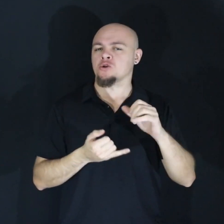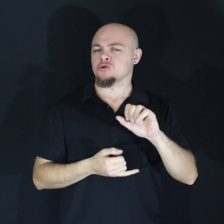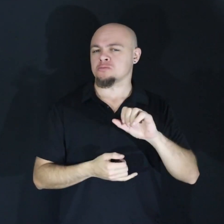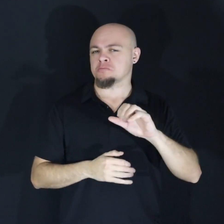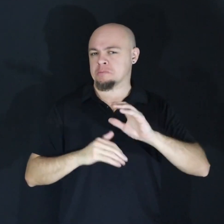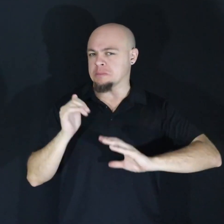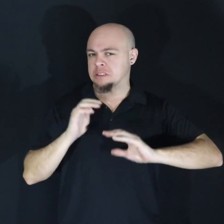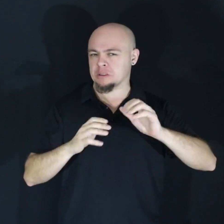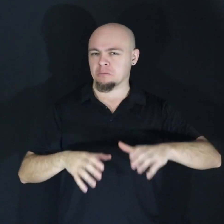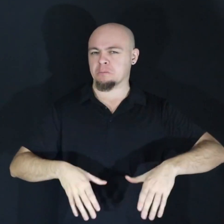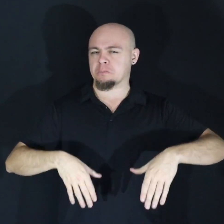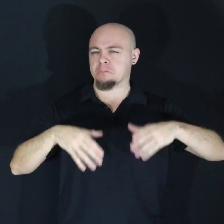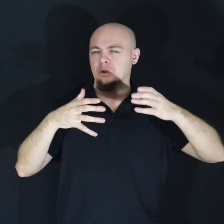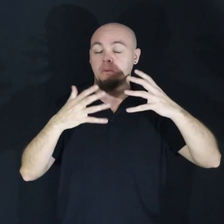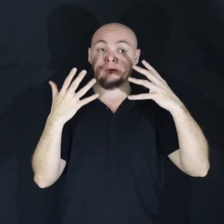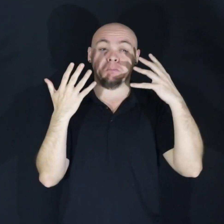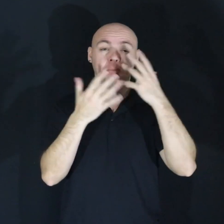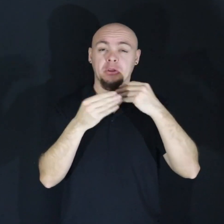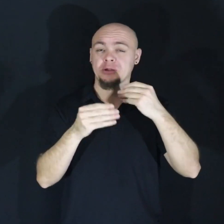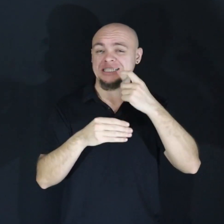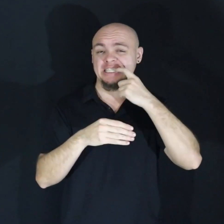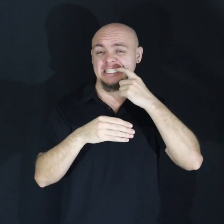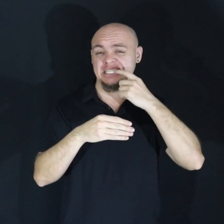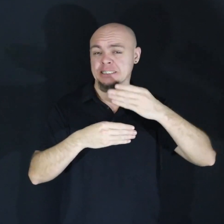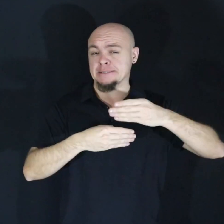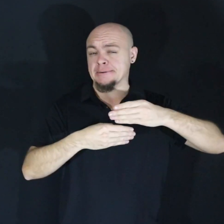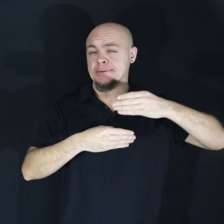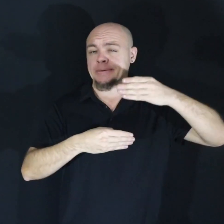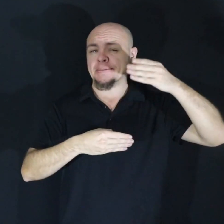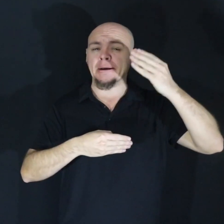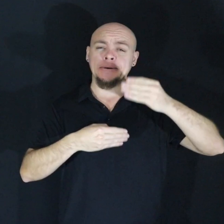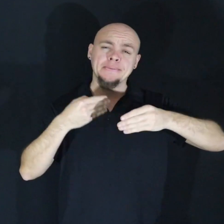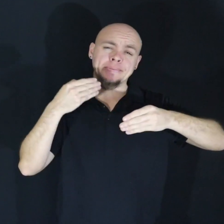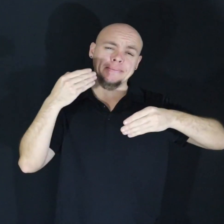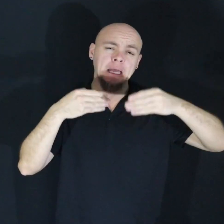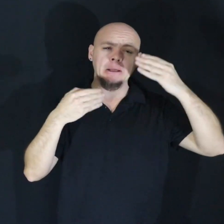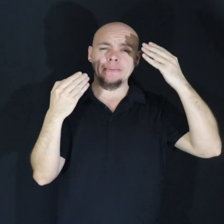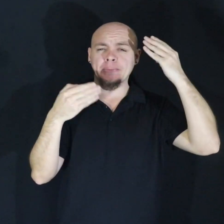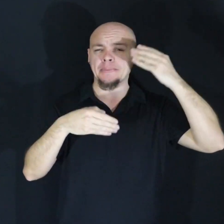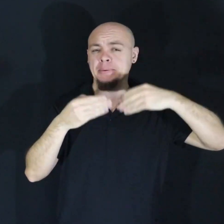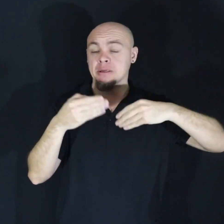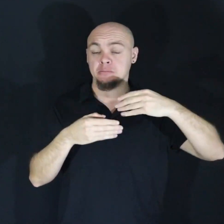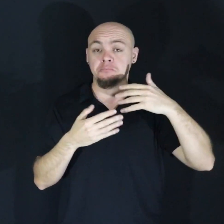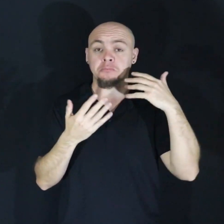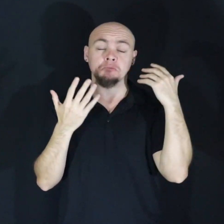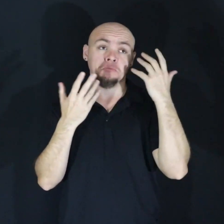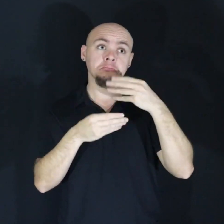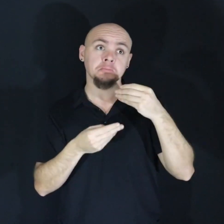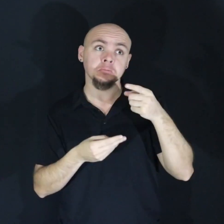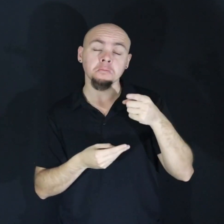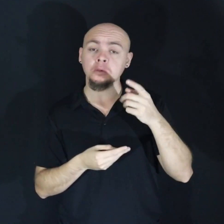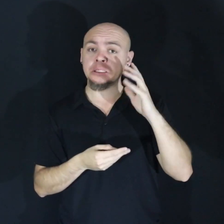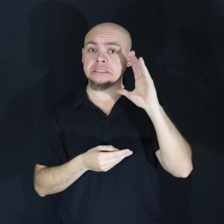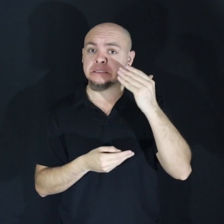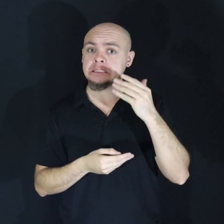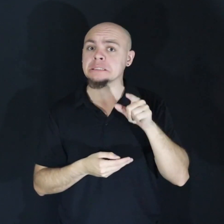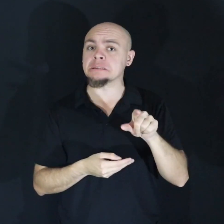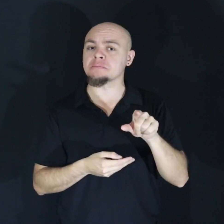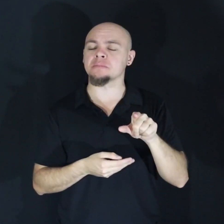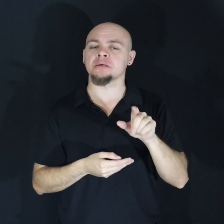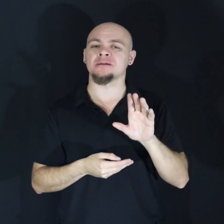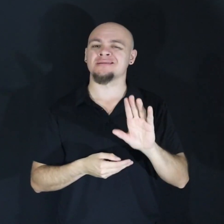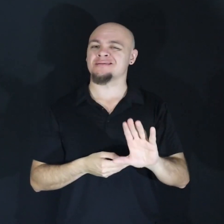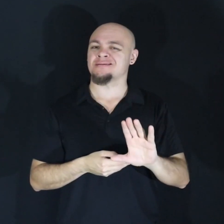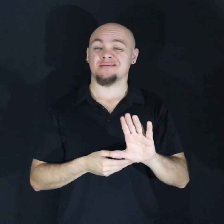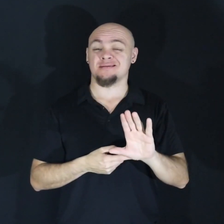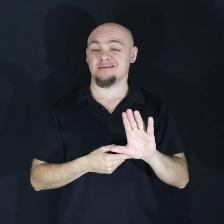skyscrapers with those beautiful glass facades. Though they may look aesthetically appealing, they are